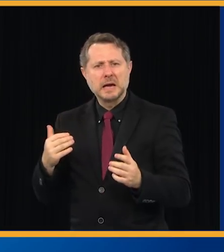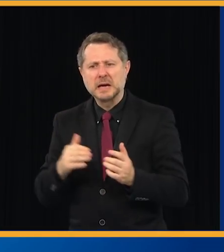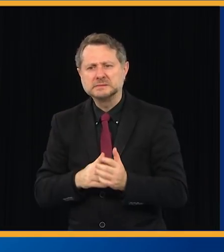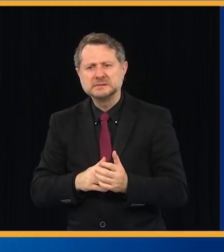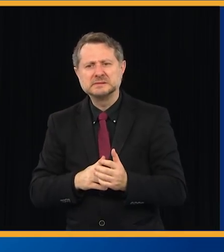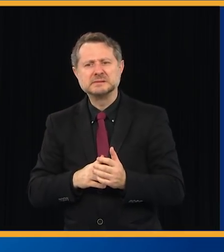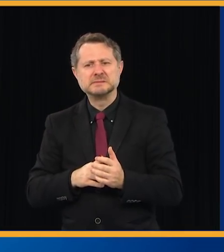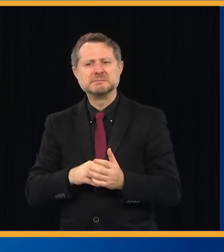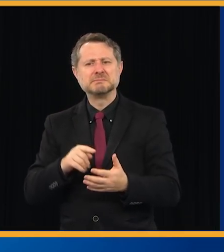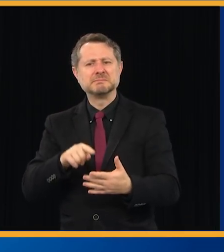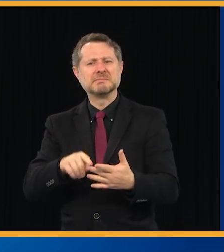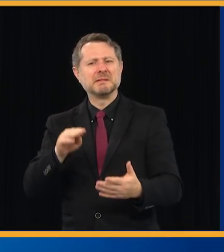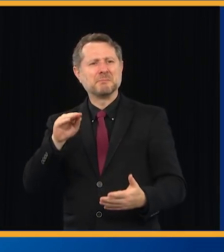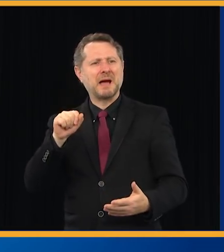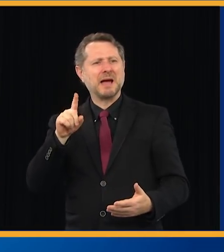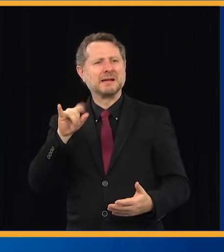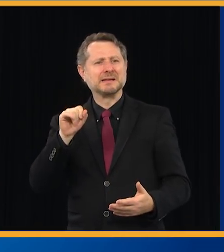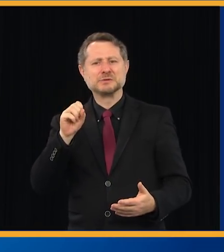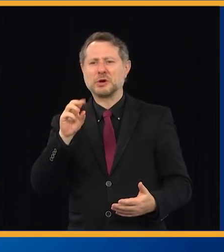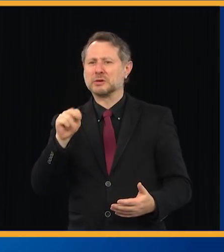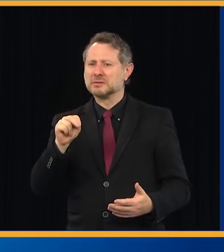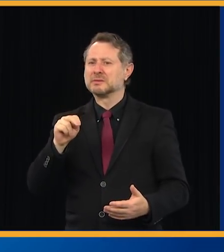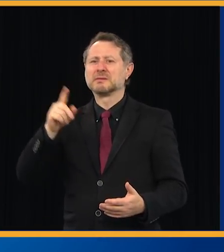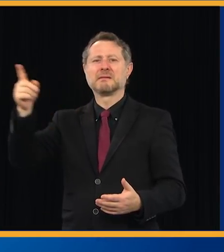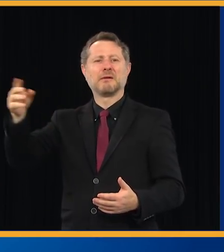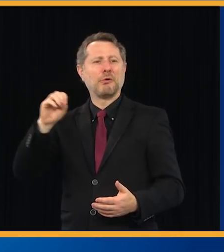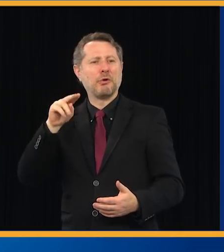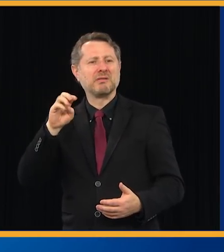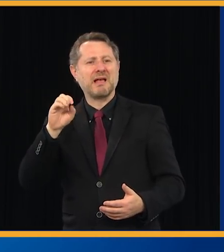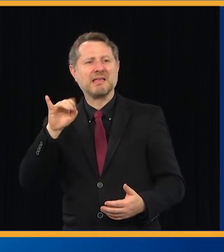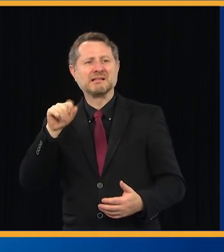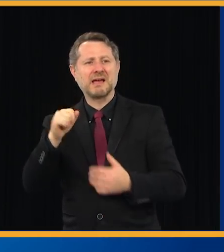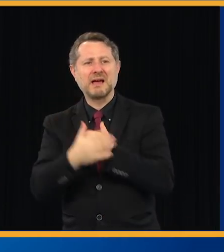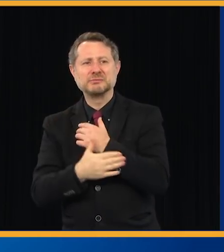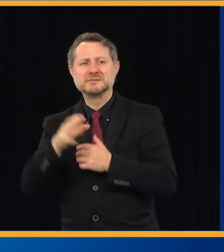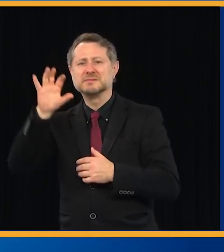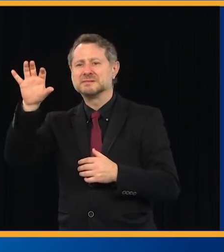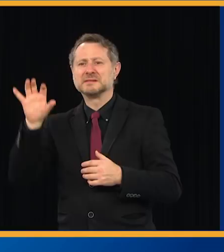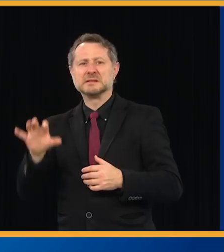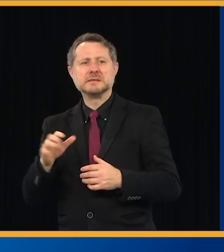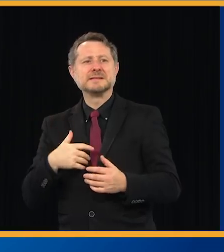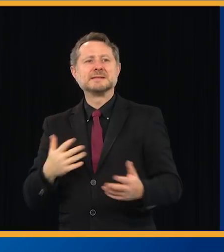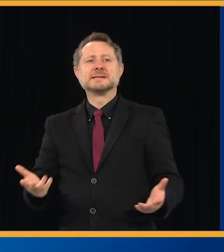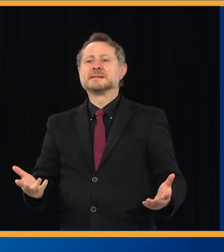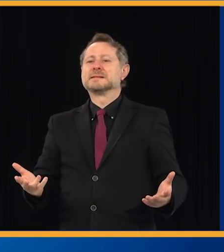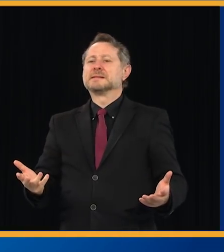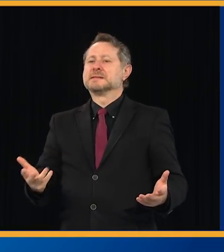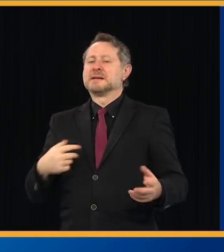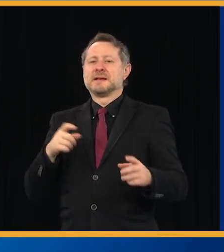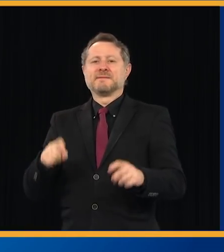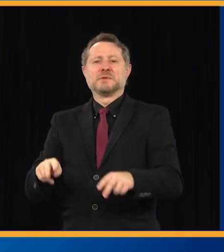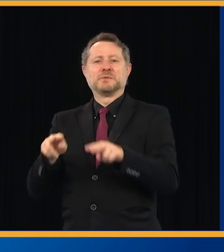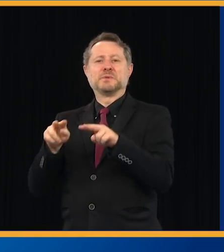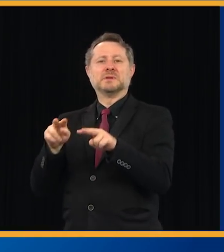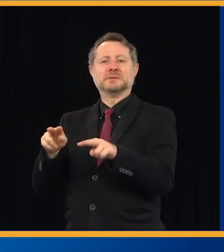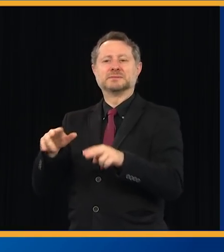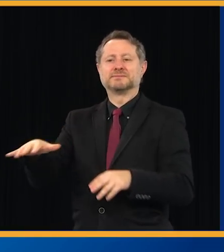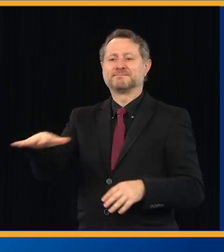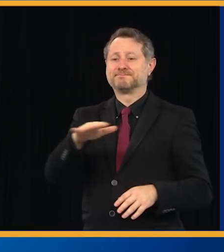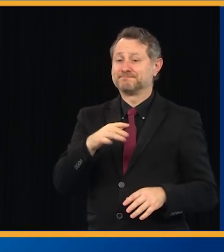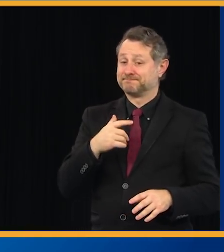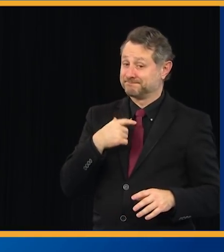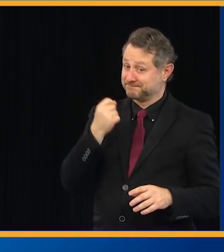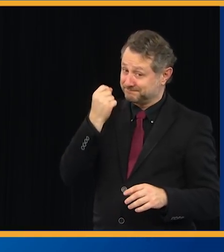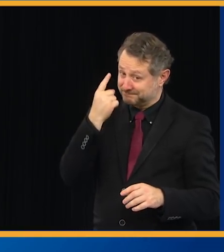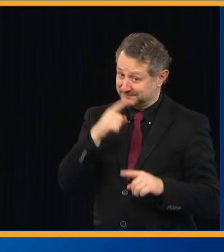Madison and Oneida counties. So that's something that we have to watch and keep in mind. Also, at the same time that